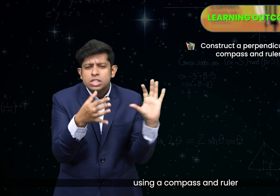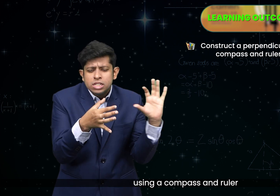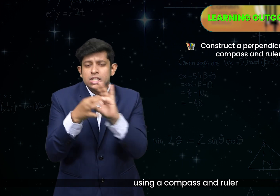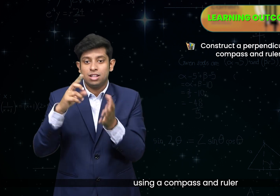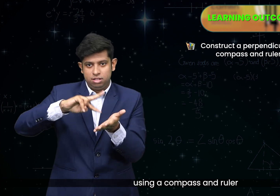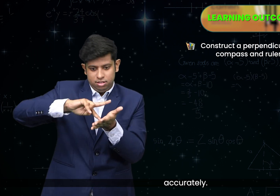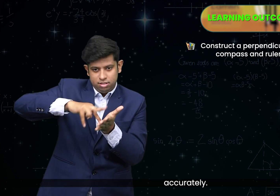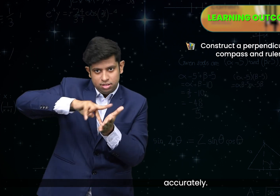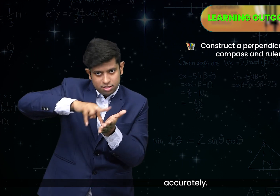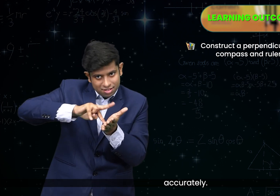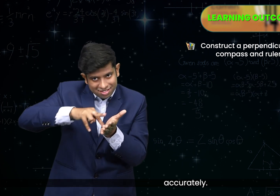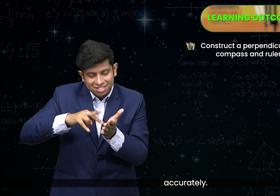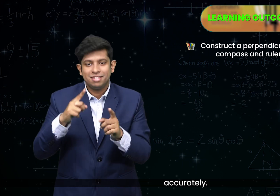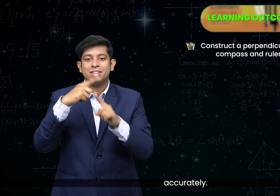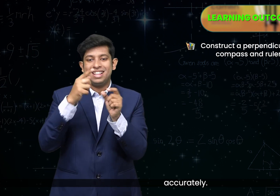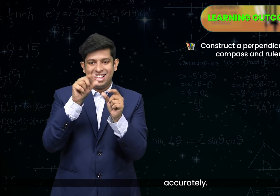and ruler accurately.